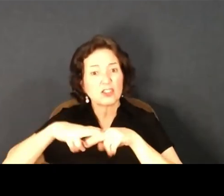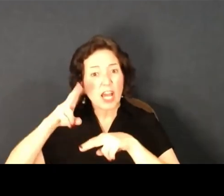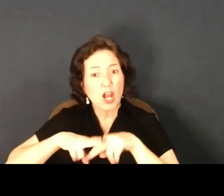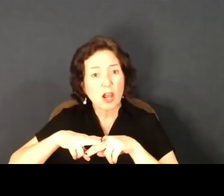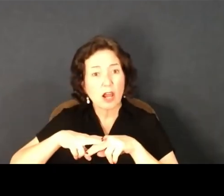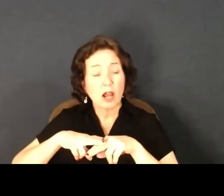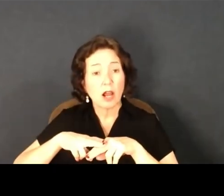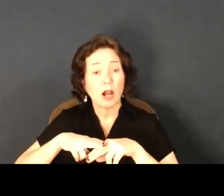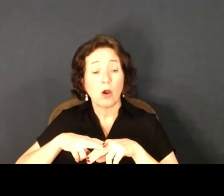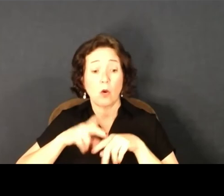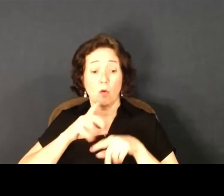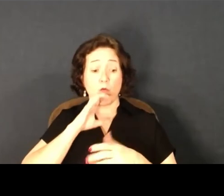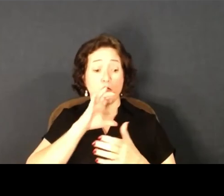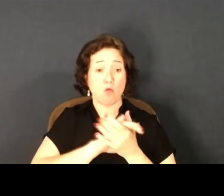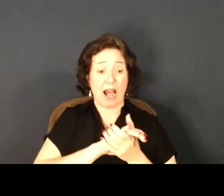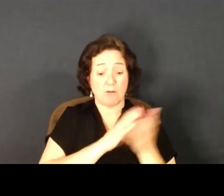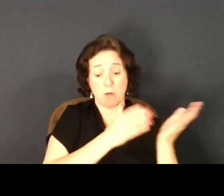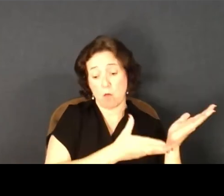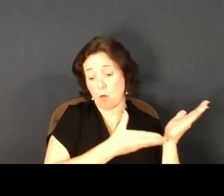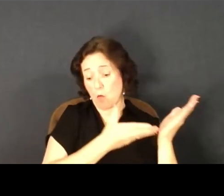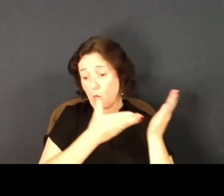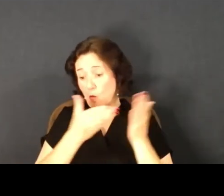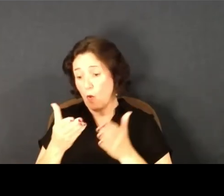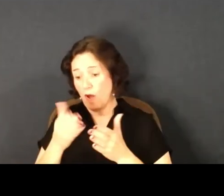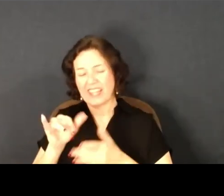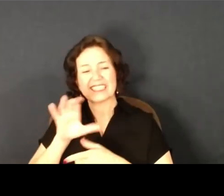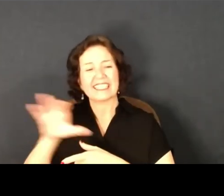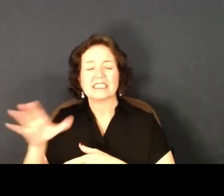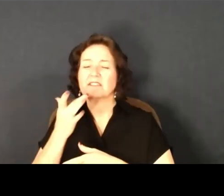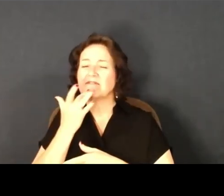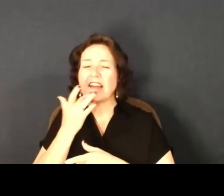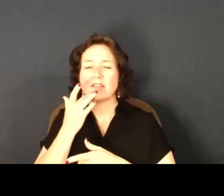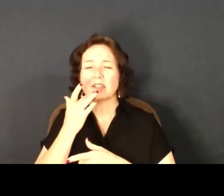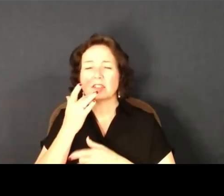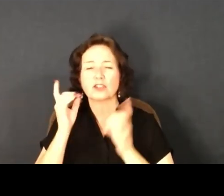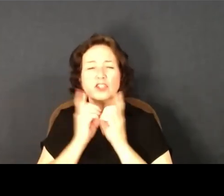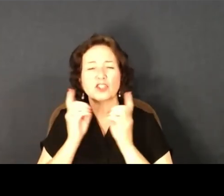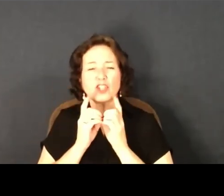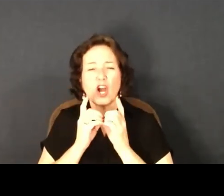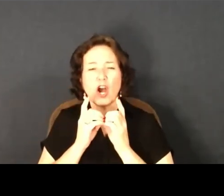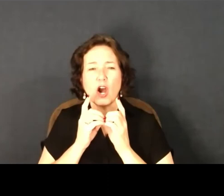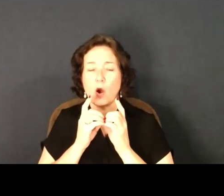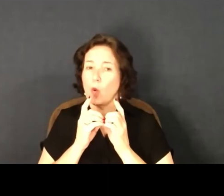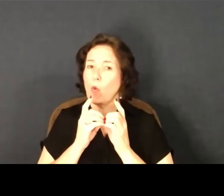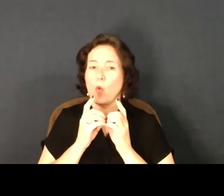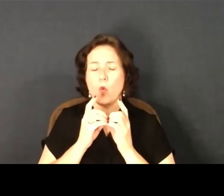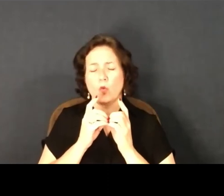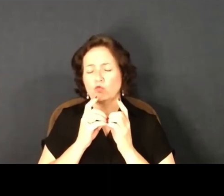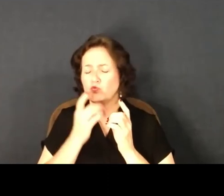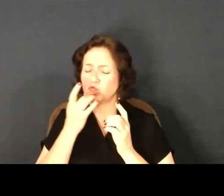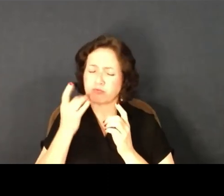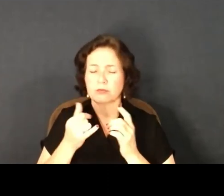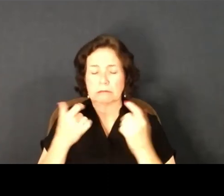Bertha brought out clickety-clack's favorite dessert, pastel de tres